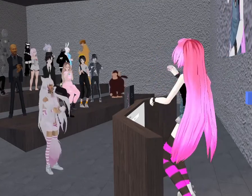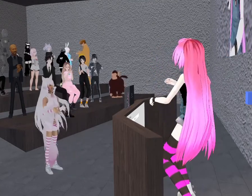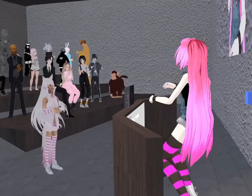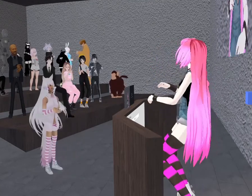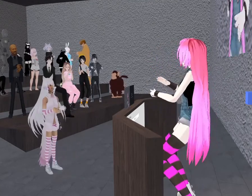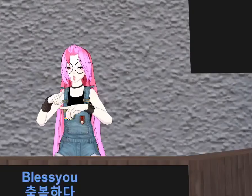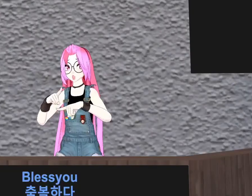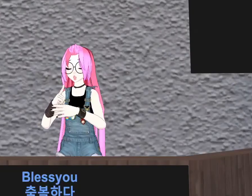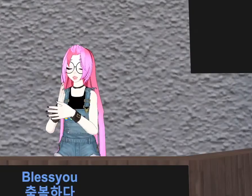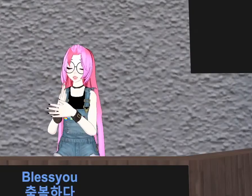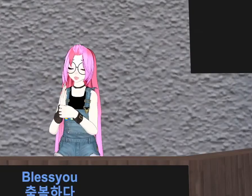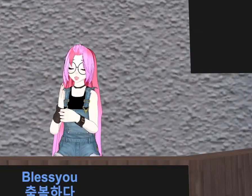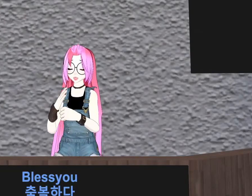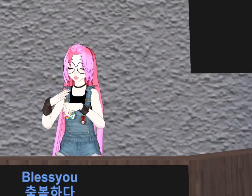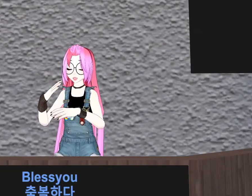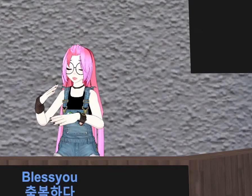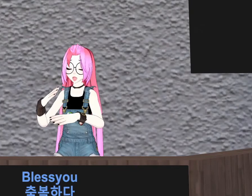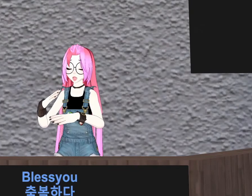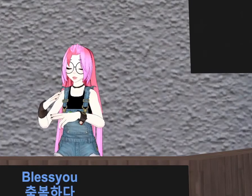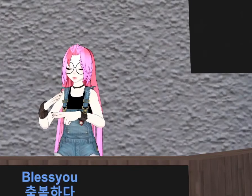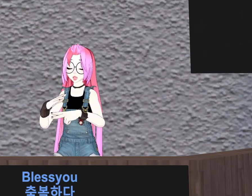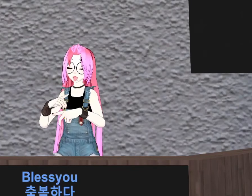So I'd say that also depends on your skill level. But